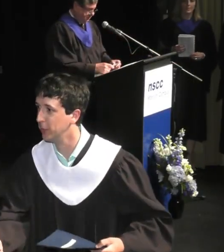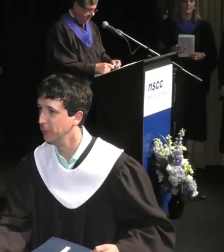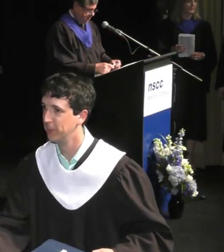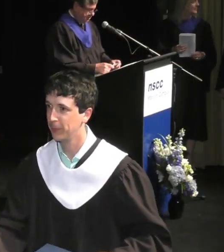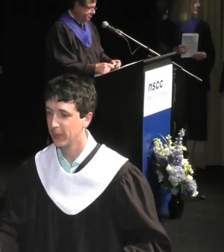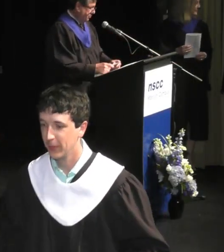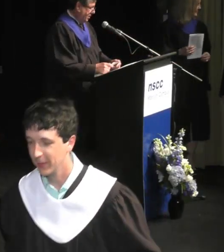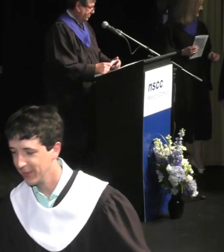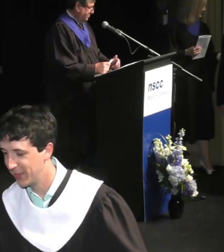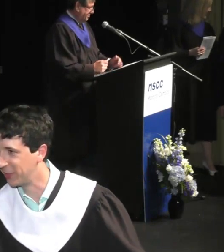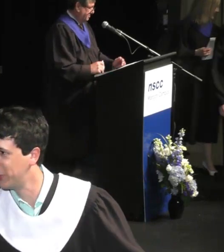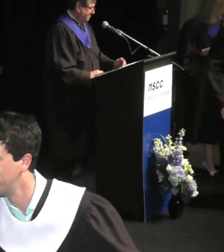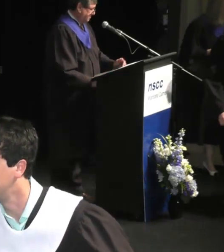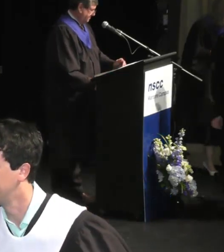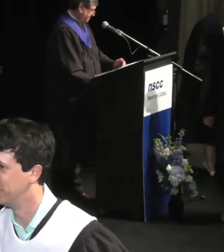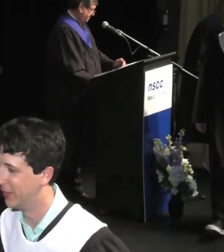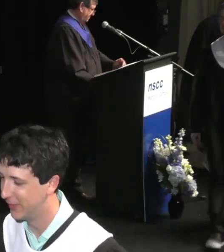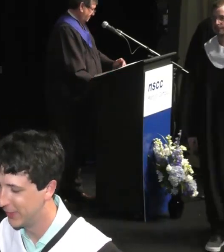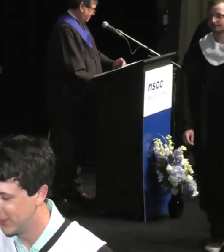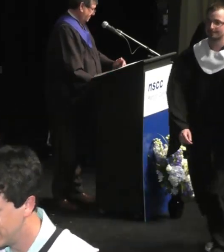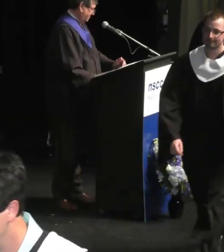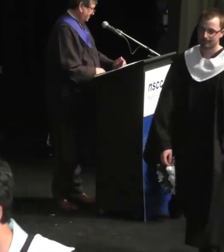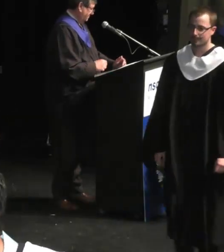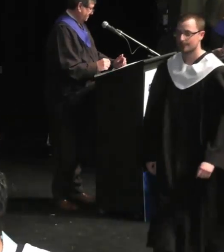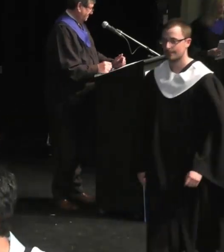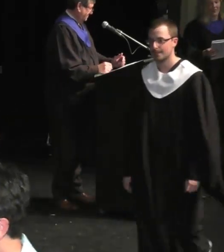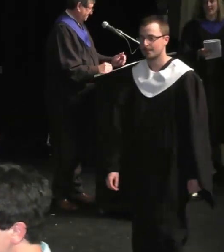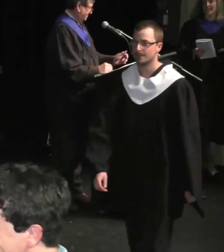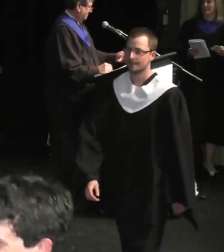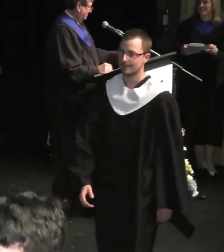Jason Pickles with honors.